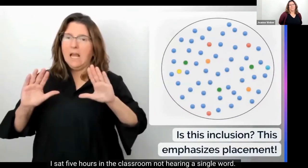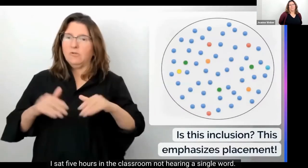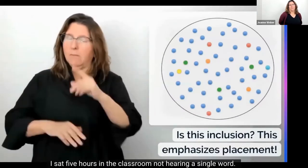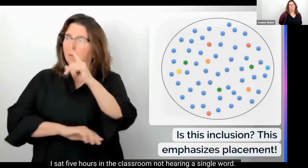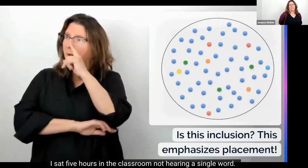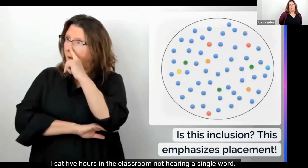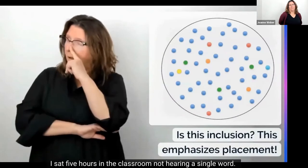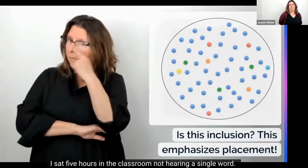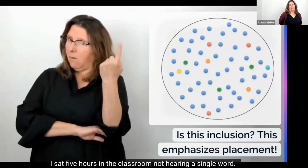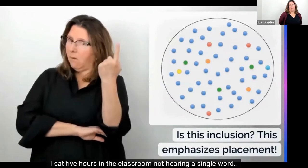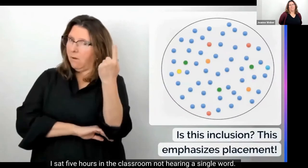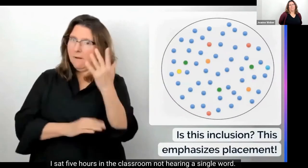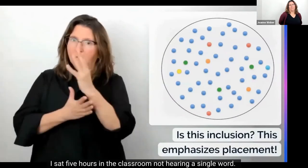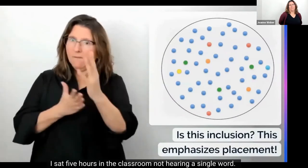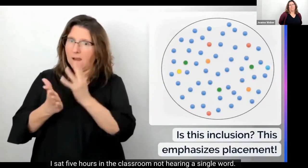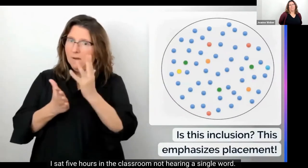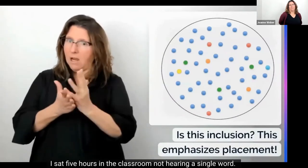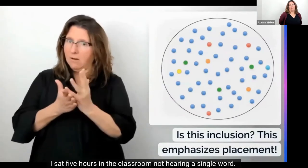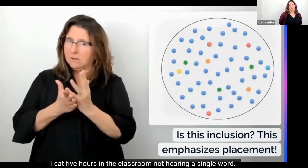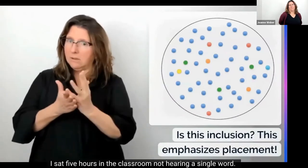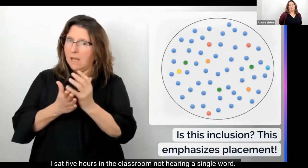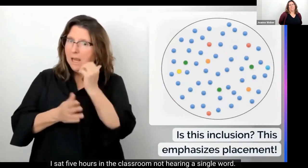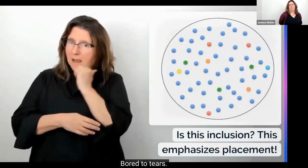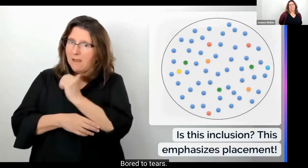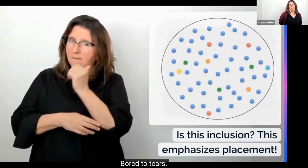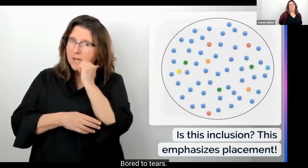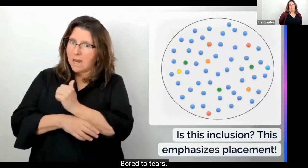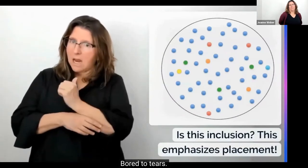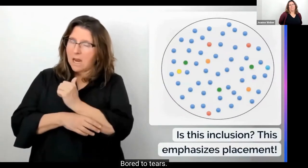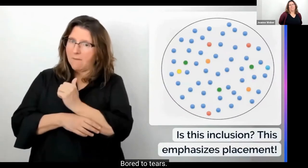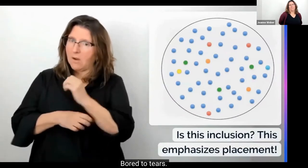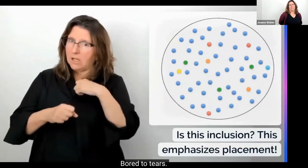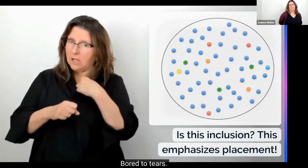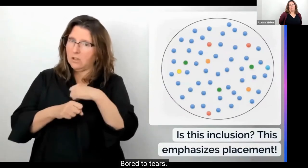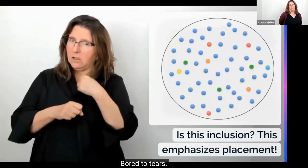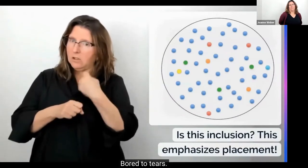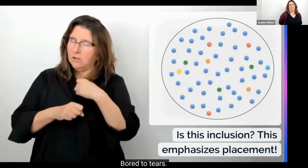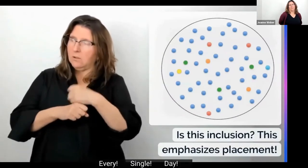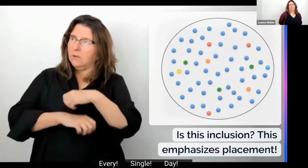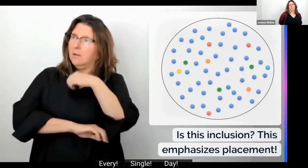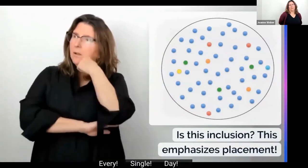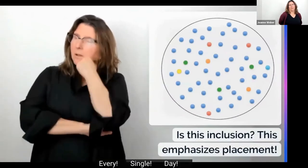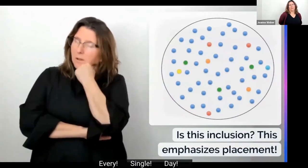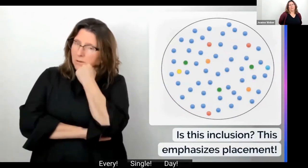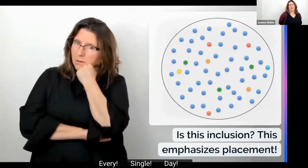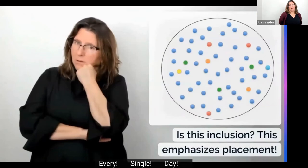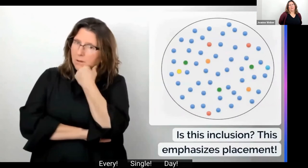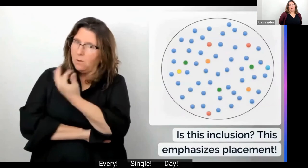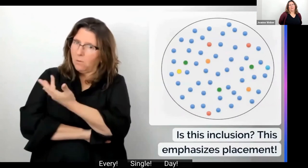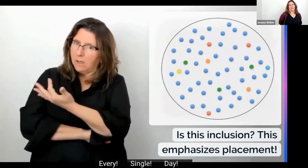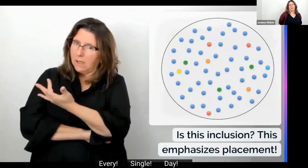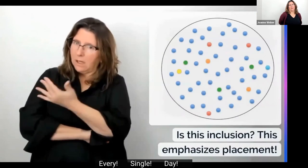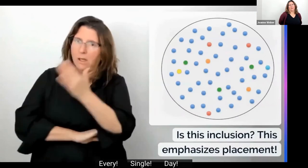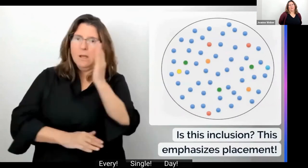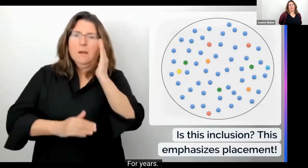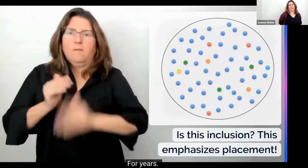I sat 5 hours in the classroom, not hearing a single word, bored to tears. Every